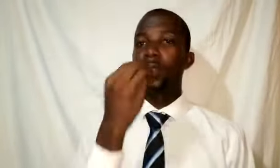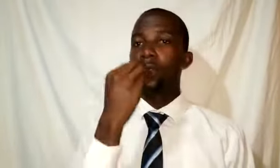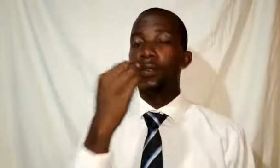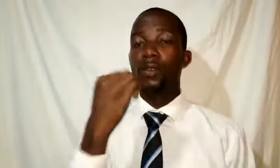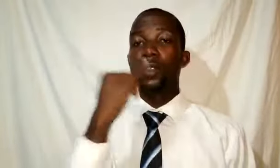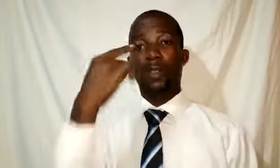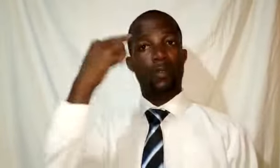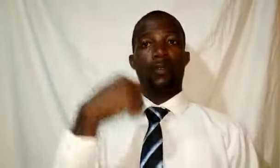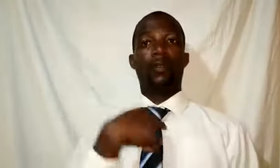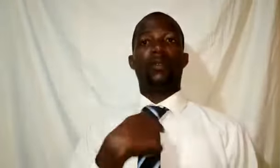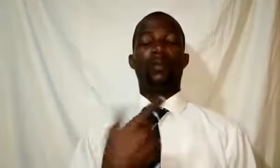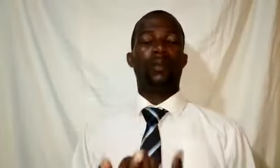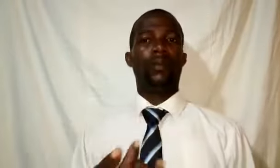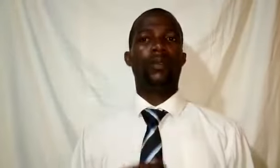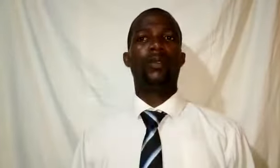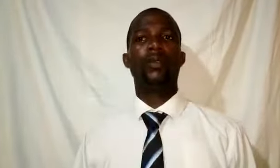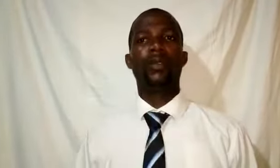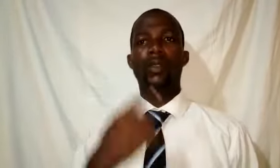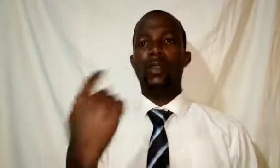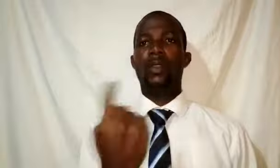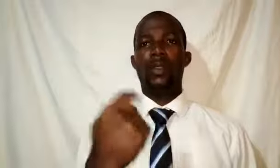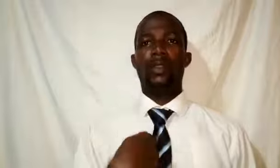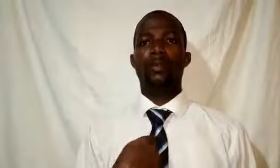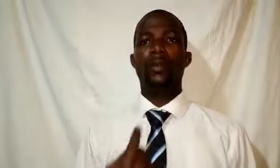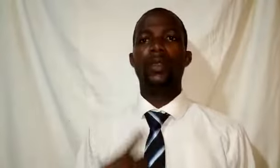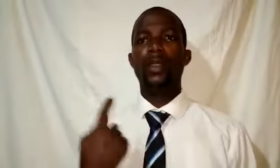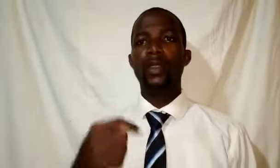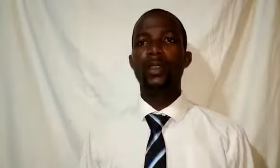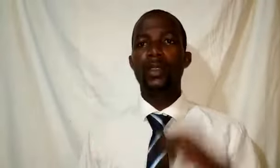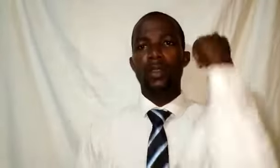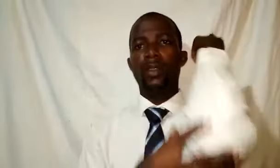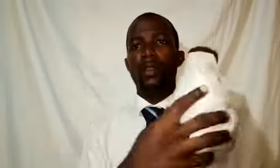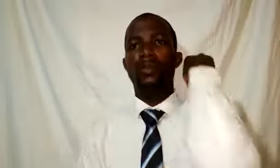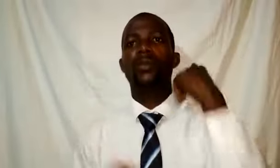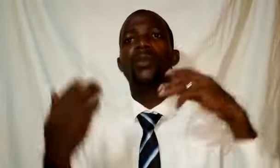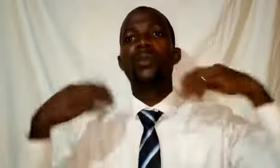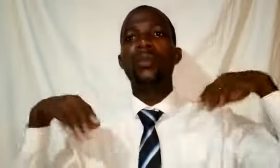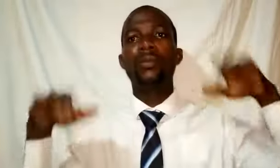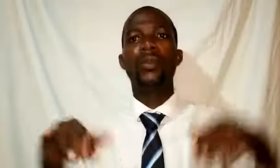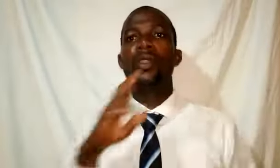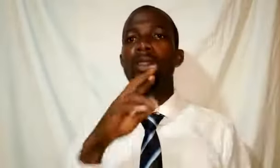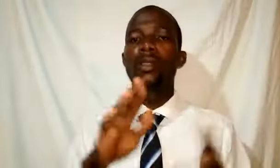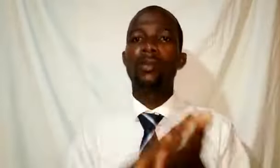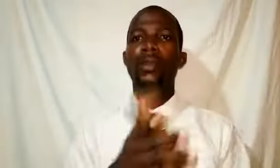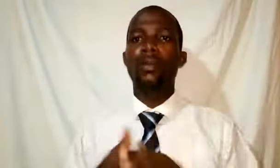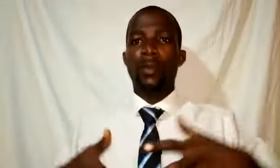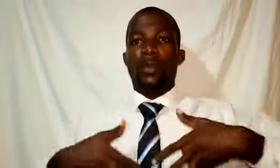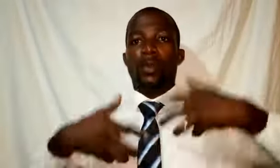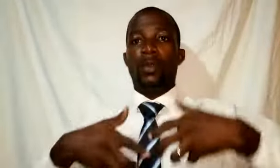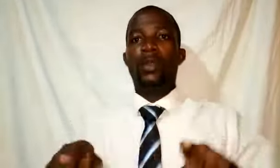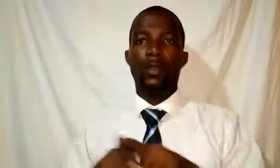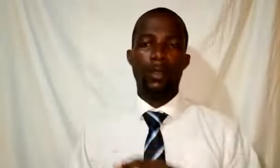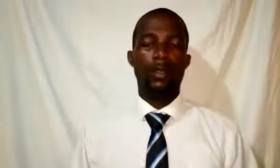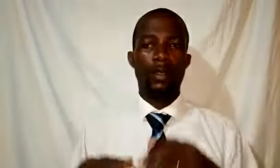him. Alone, the poor birds watched angrily as the tortoise ate